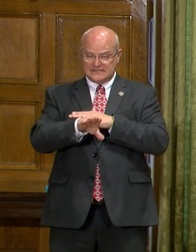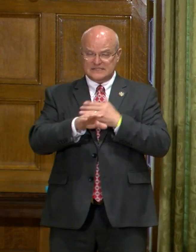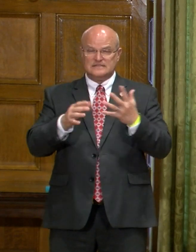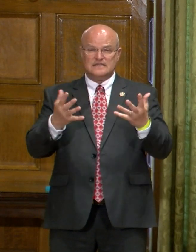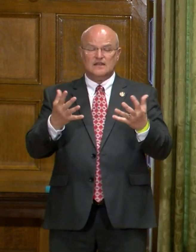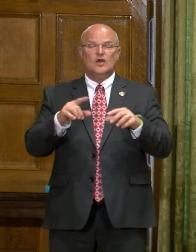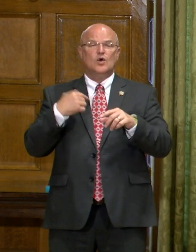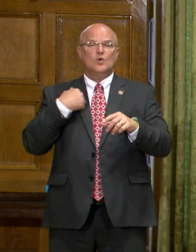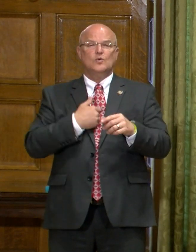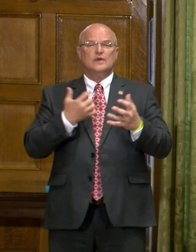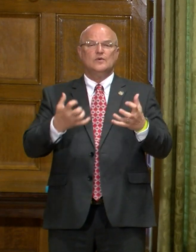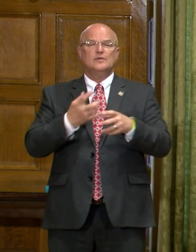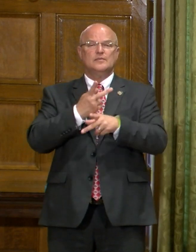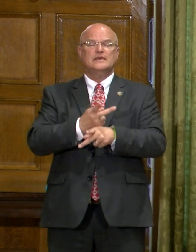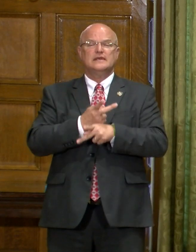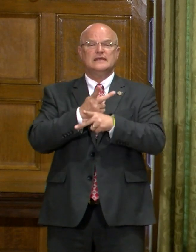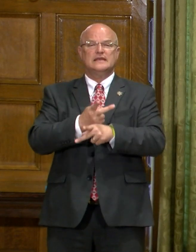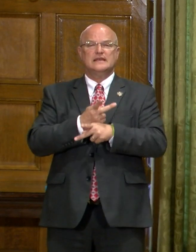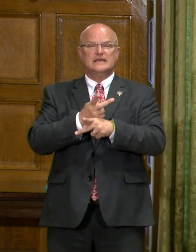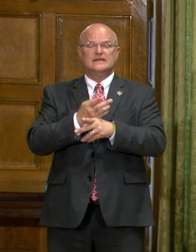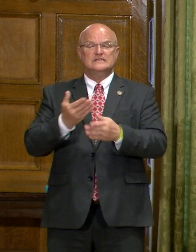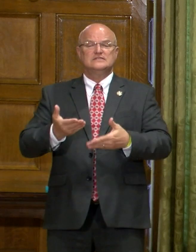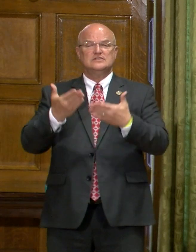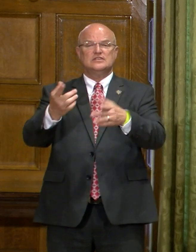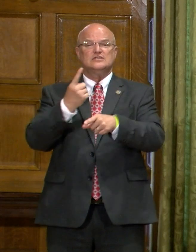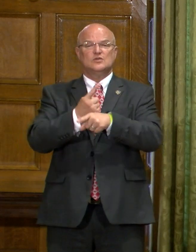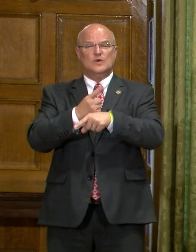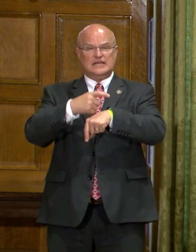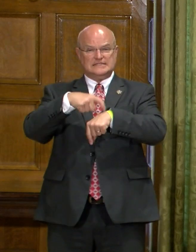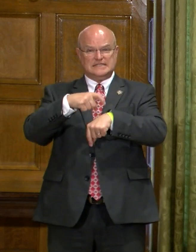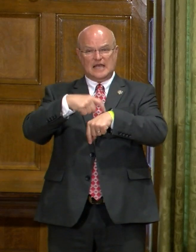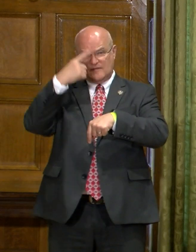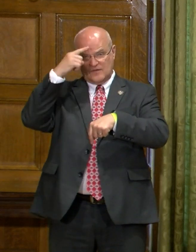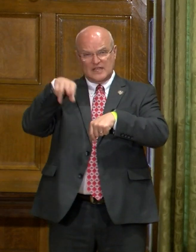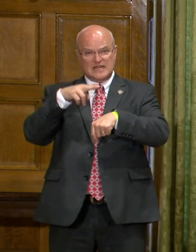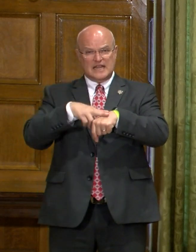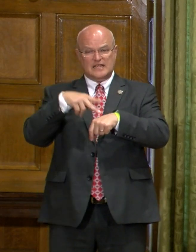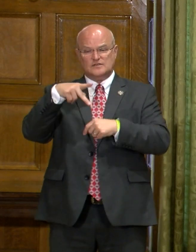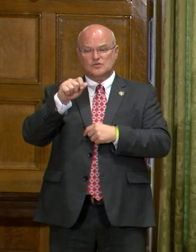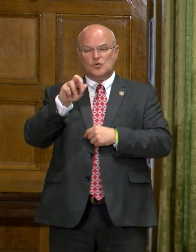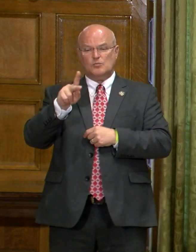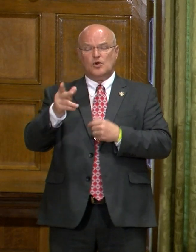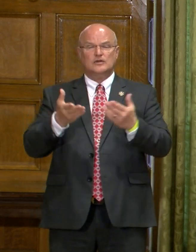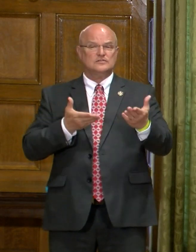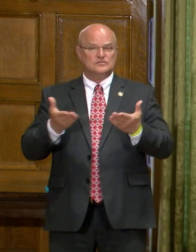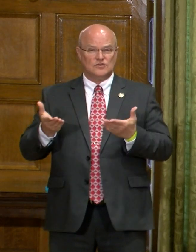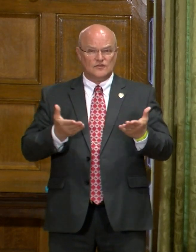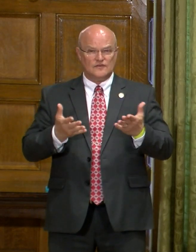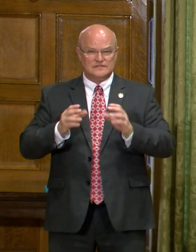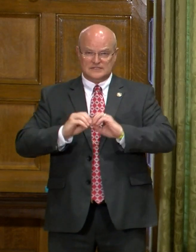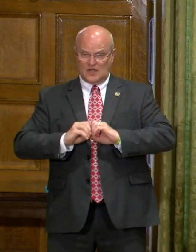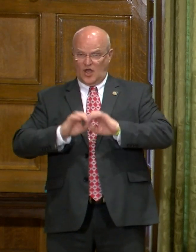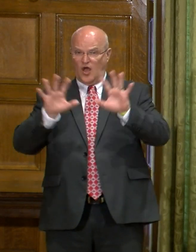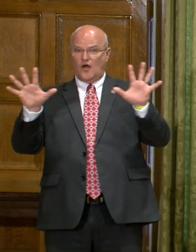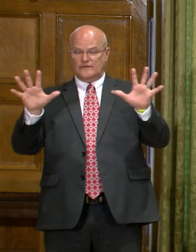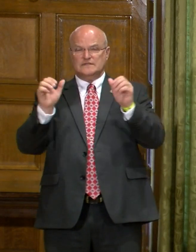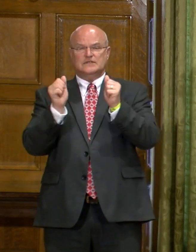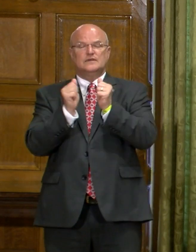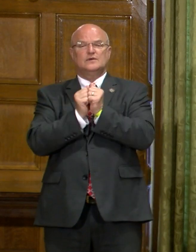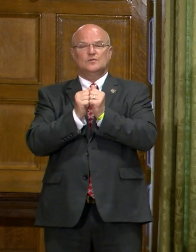it. We just want to be able to suggest the right time to the National Park Service, and obviously